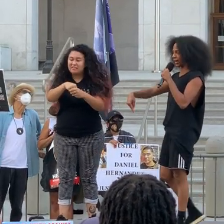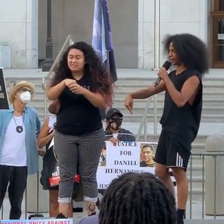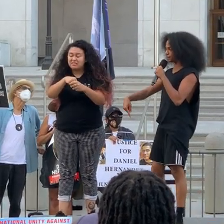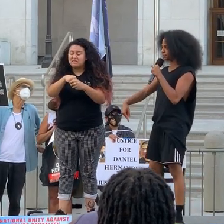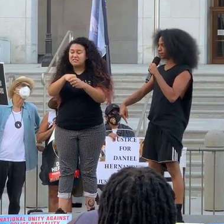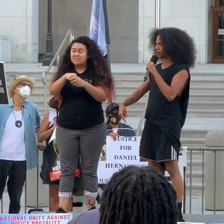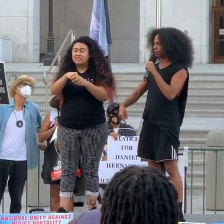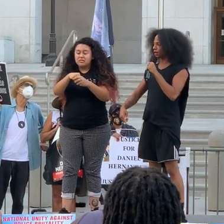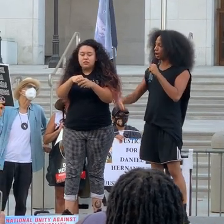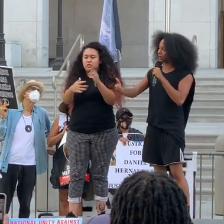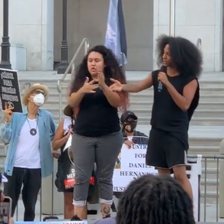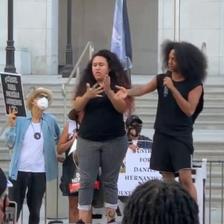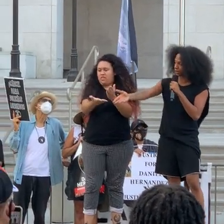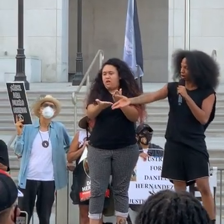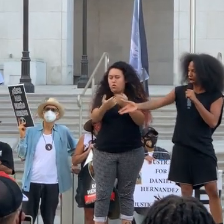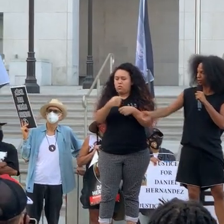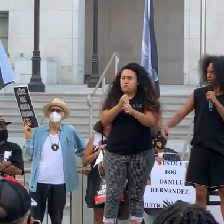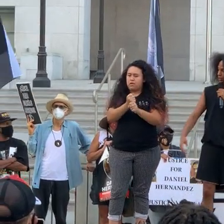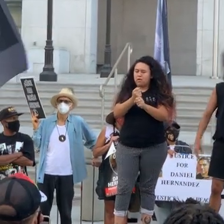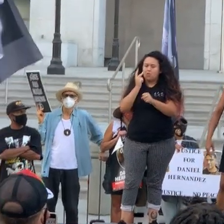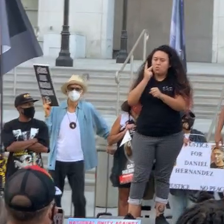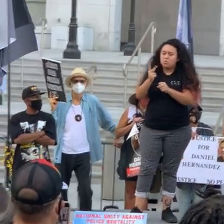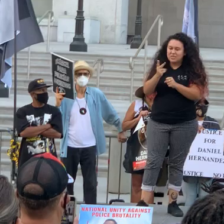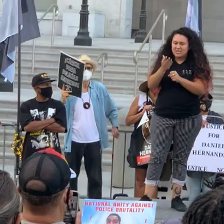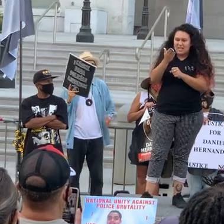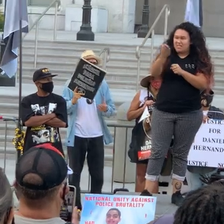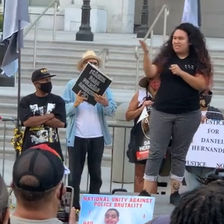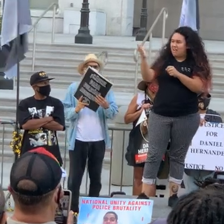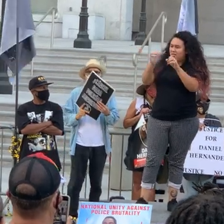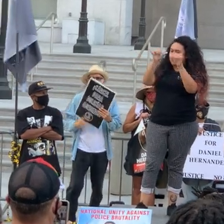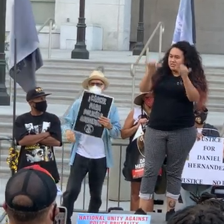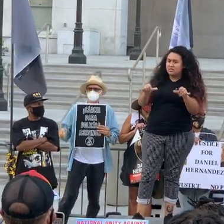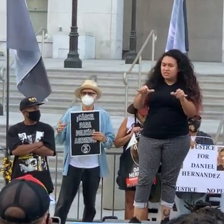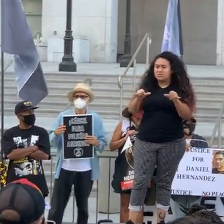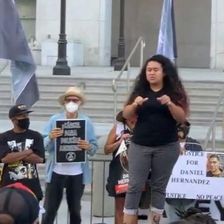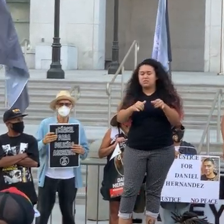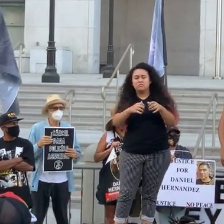create today. And we see that in our algorithms.